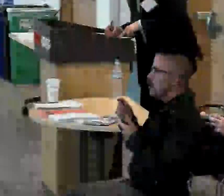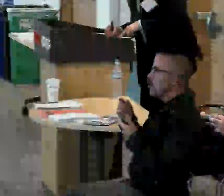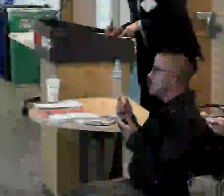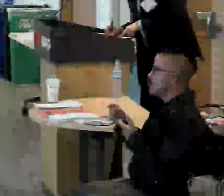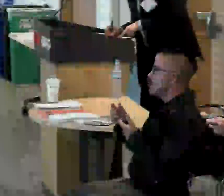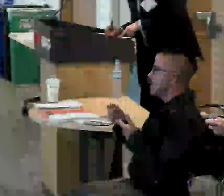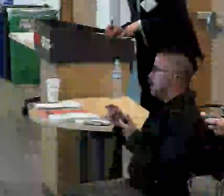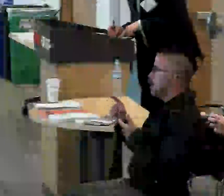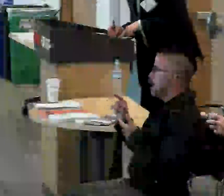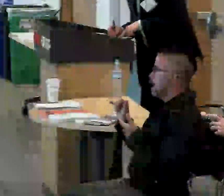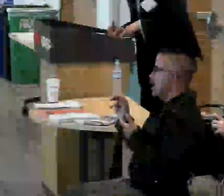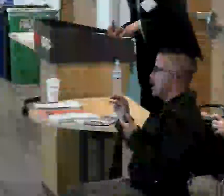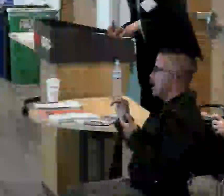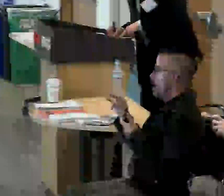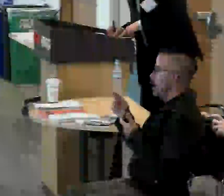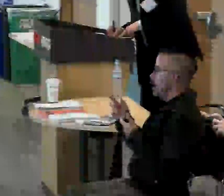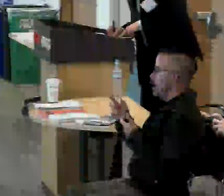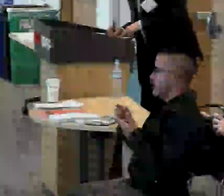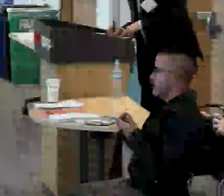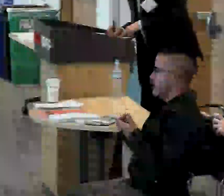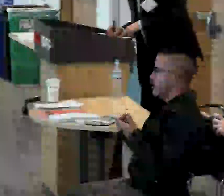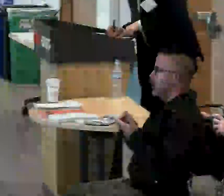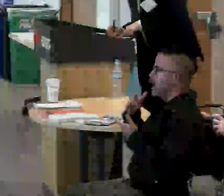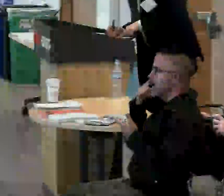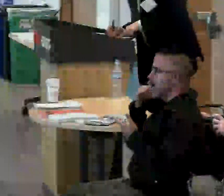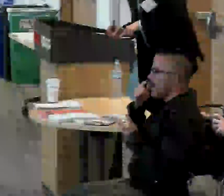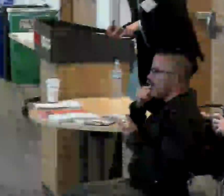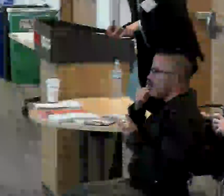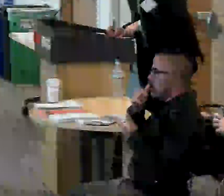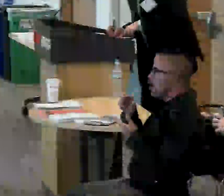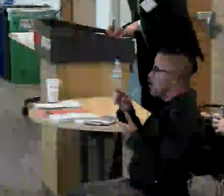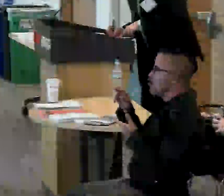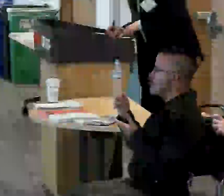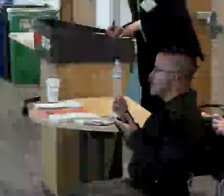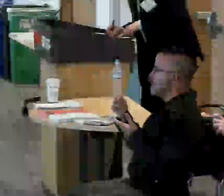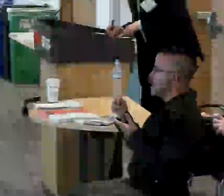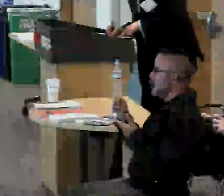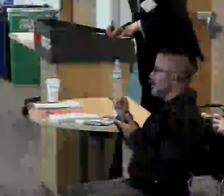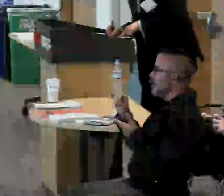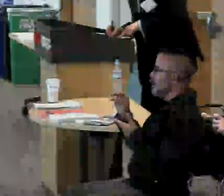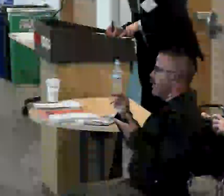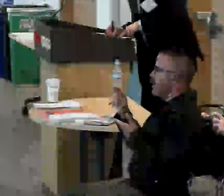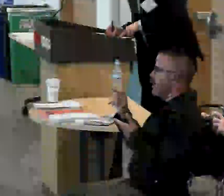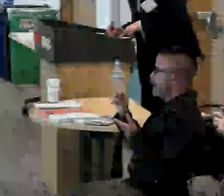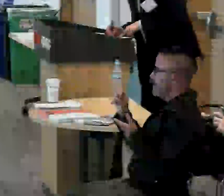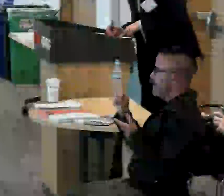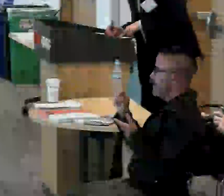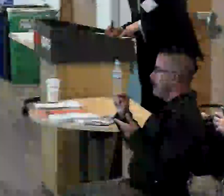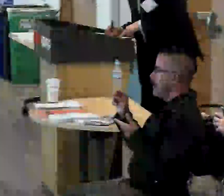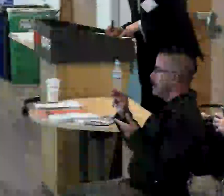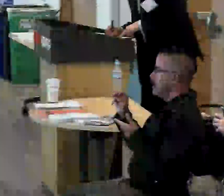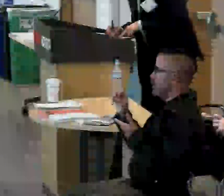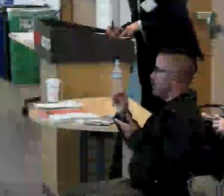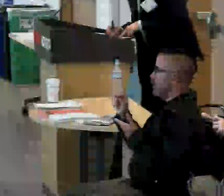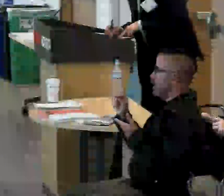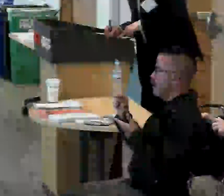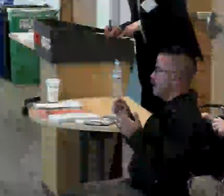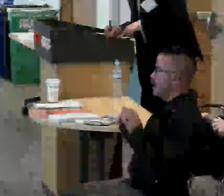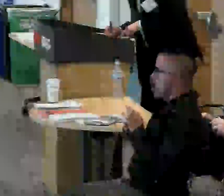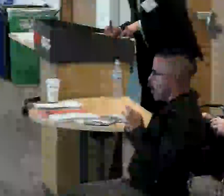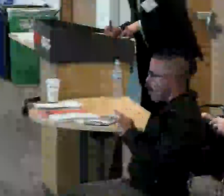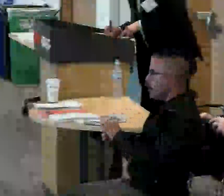Greenlining, California Reinvestment Coalition, these are groups that really focus on